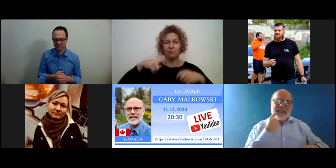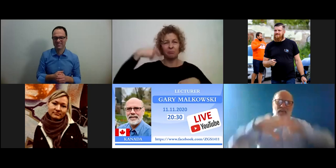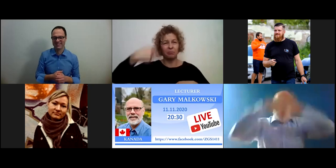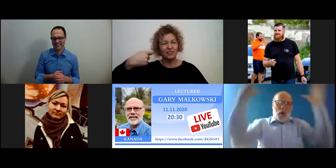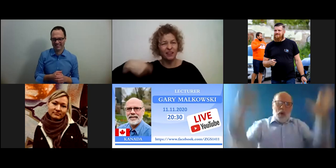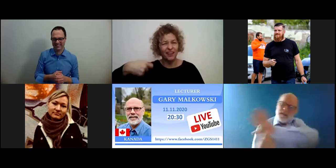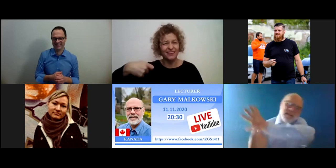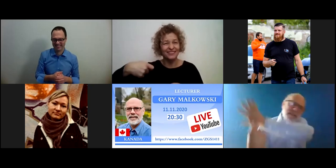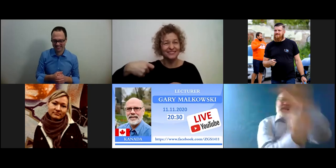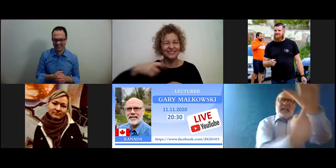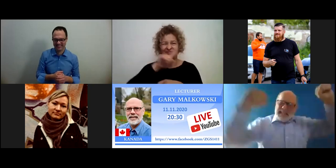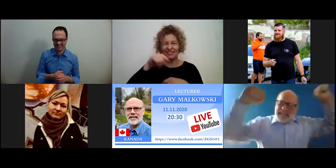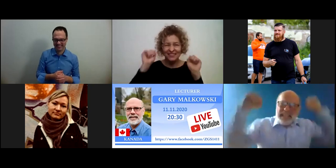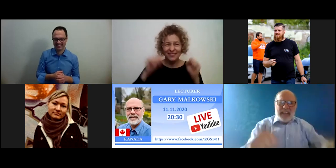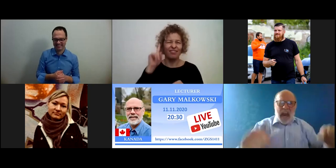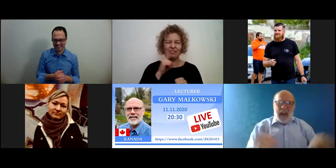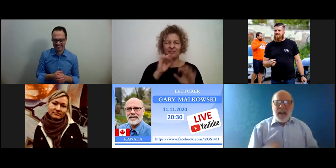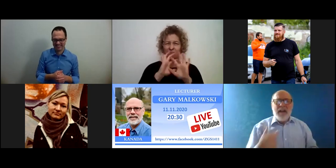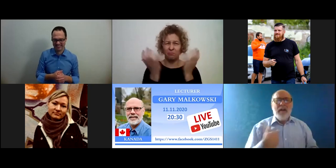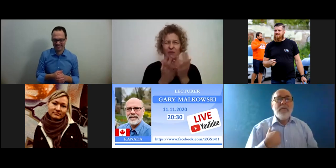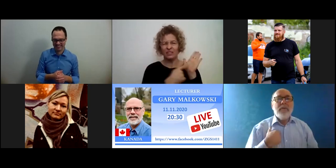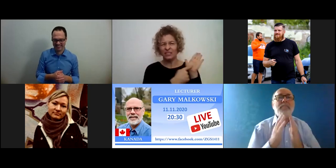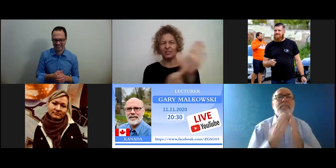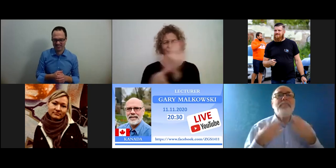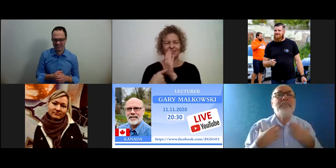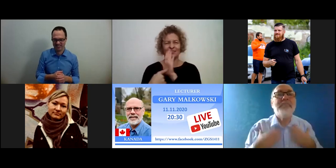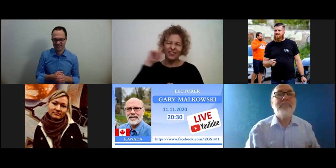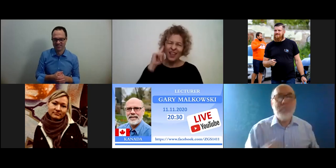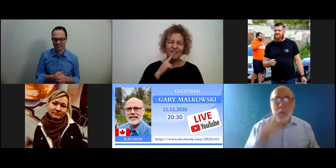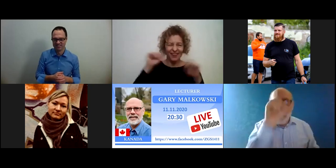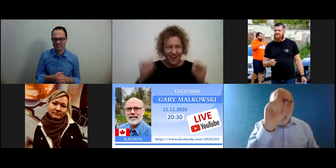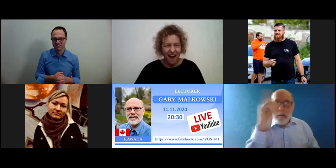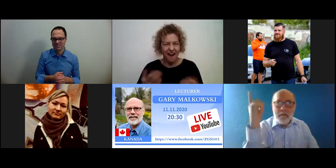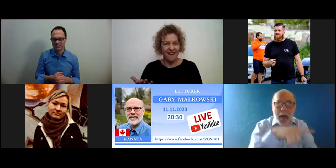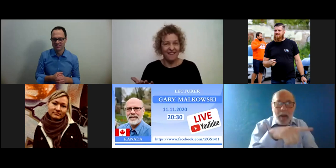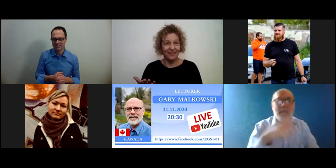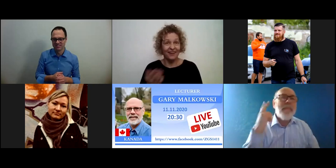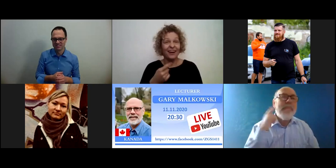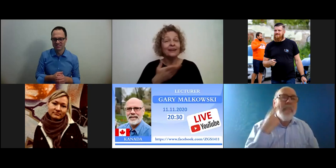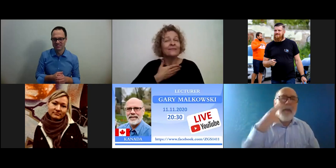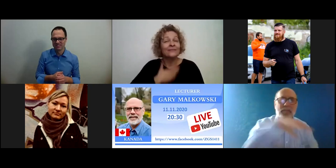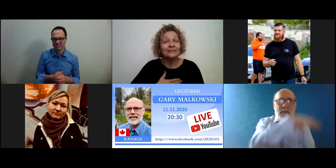We can be in parliament. We can be everywhere, all over the world.